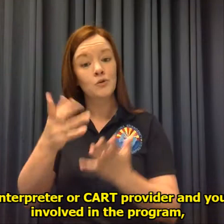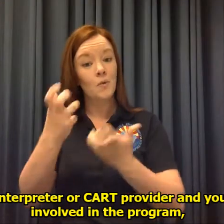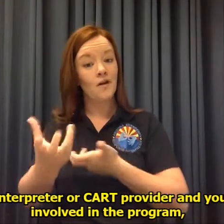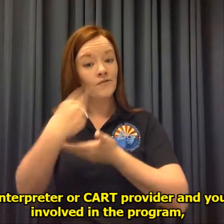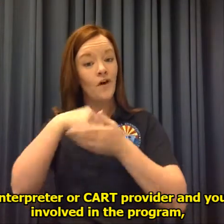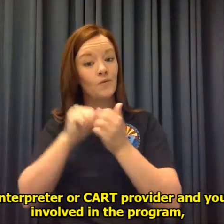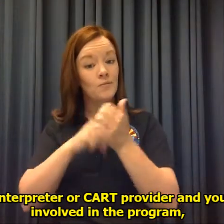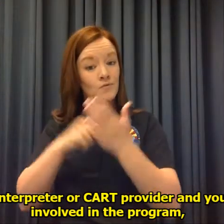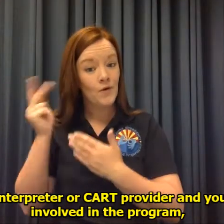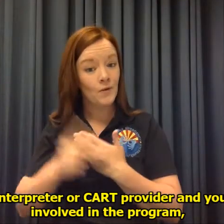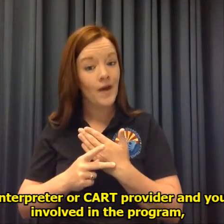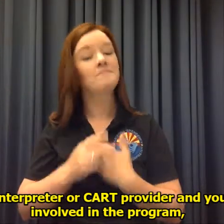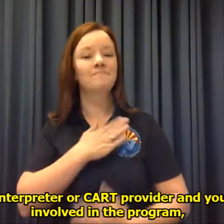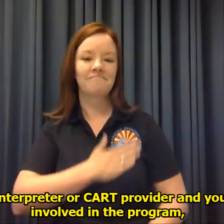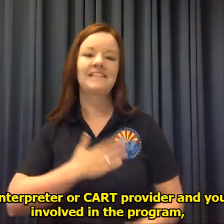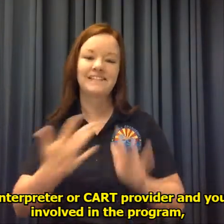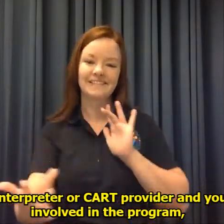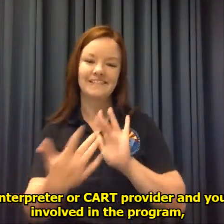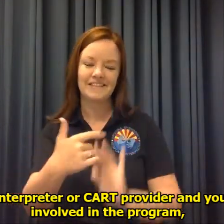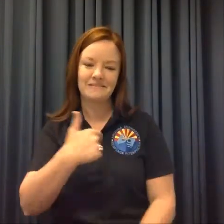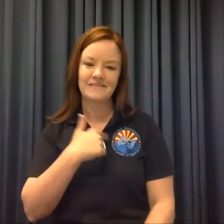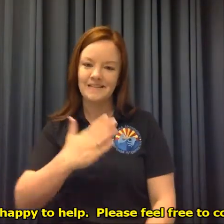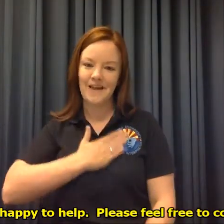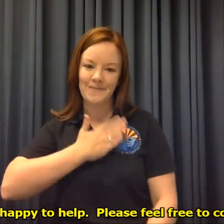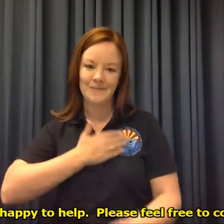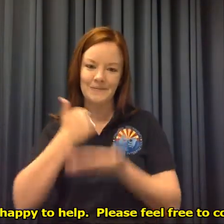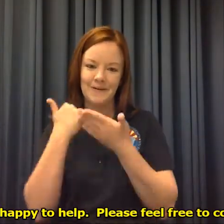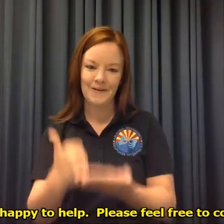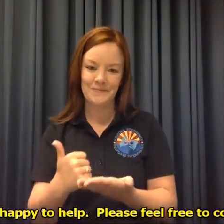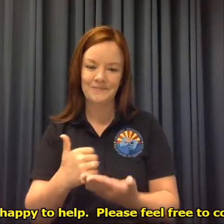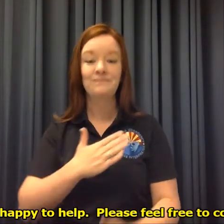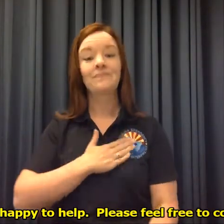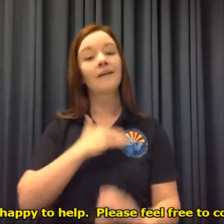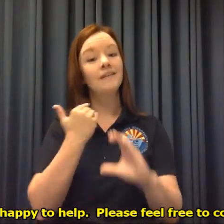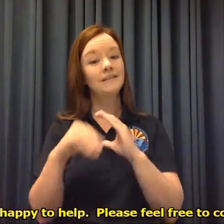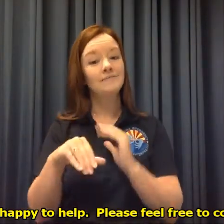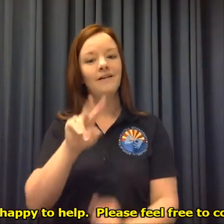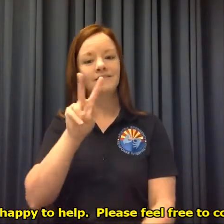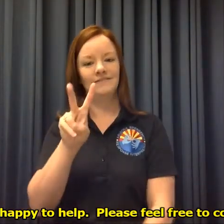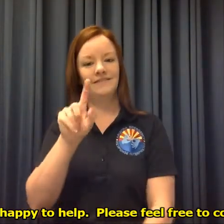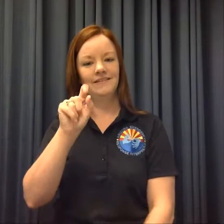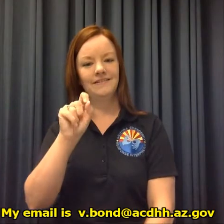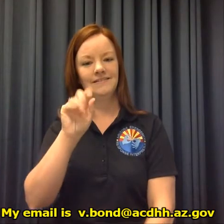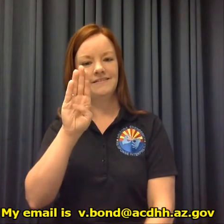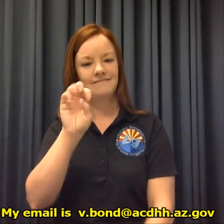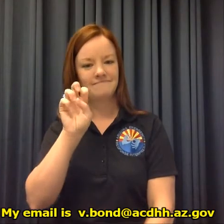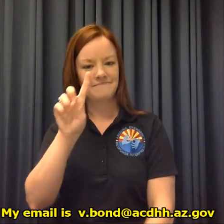CART provider and you'd like to be involved in the program, I would be happy to help. Please feel free to contact me. My email is